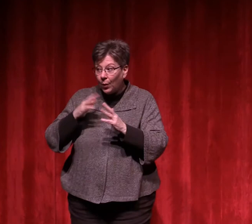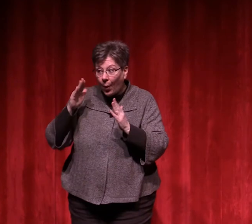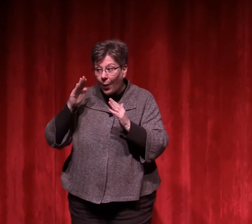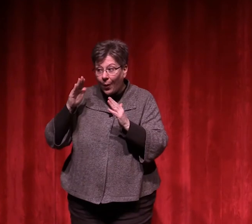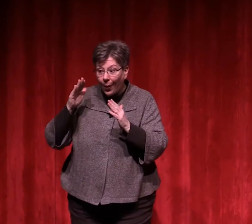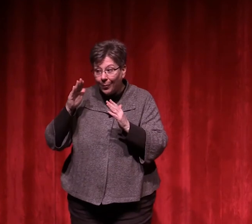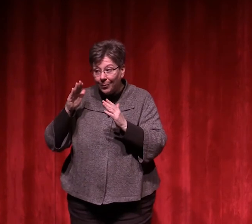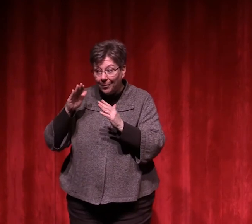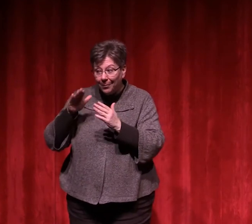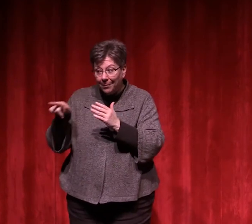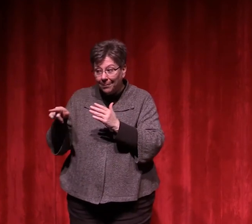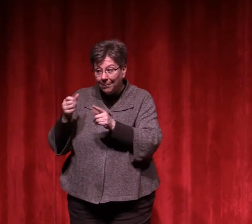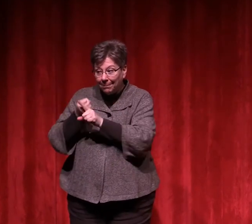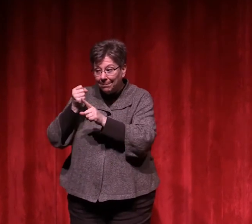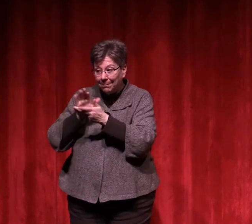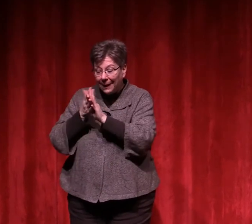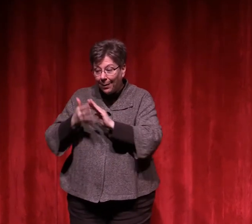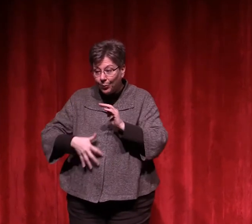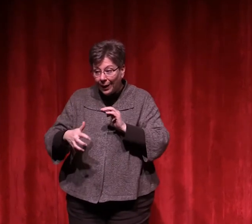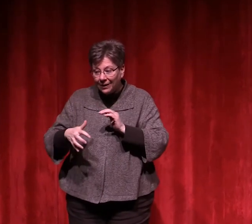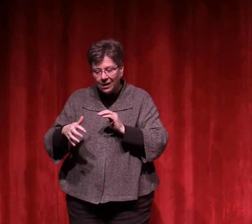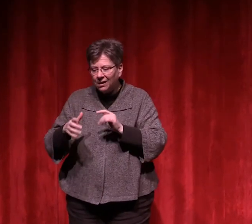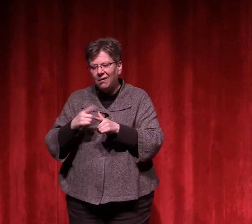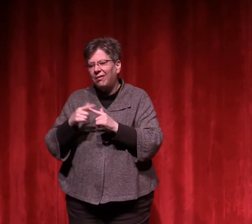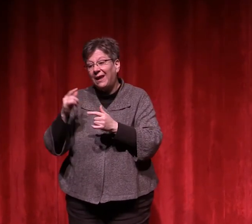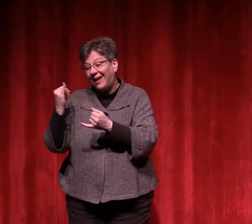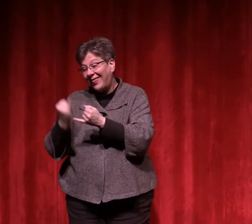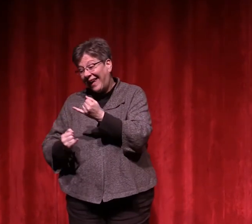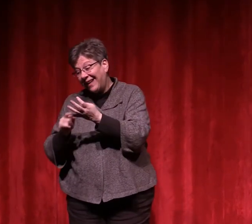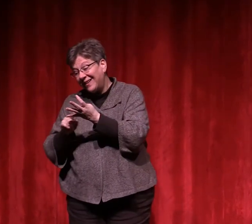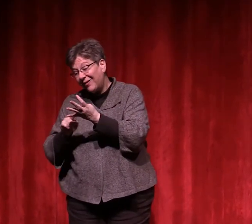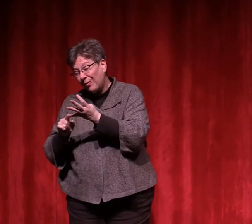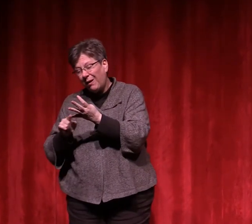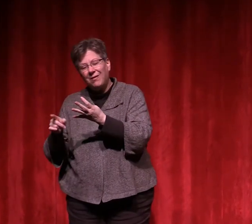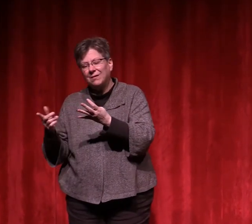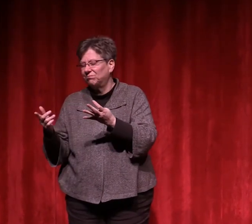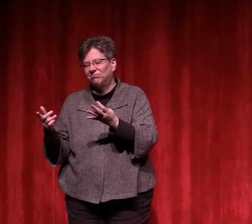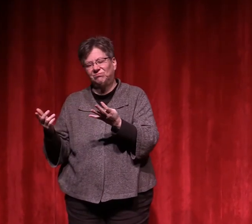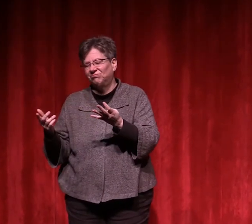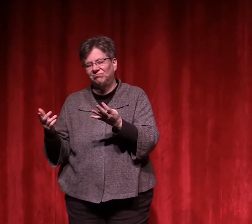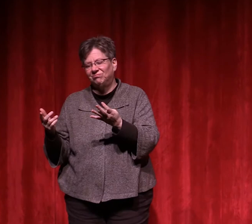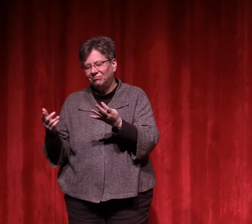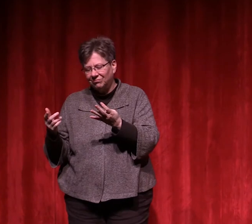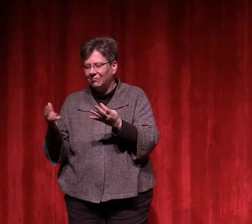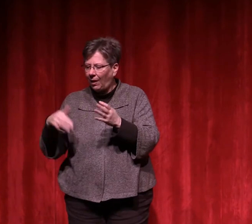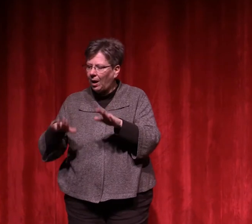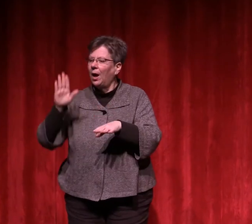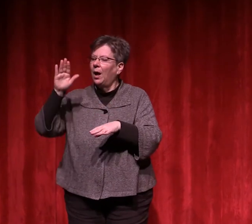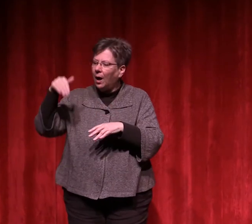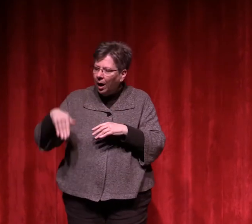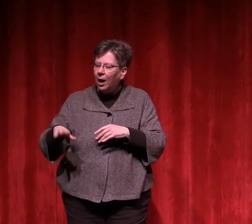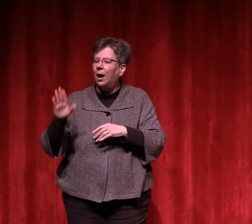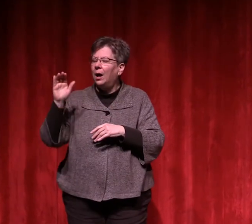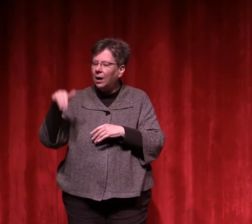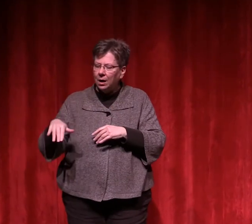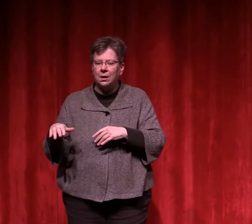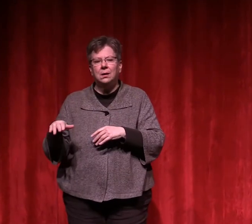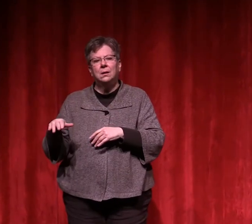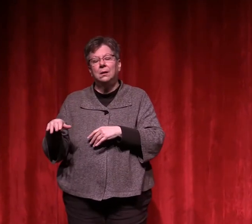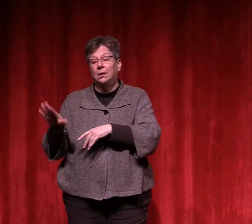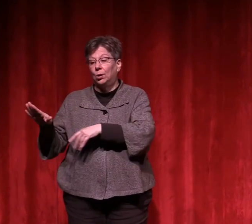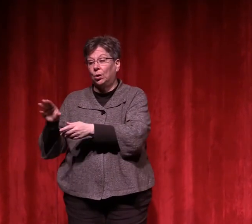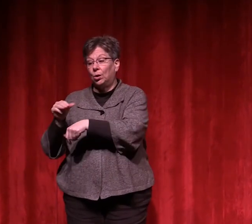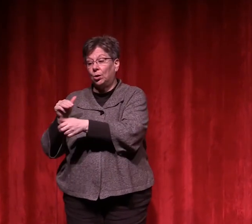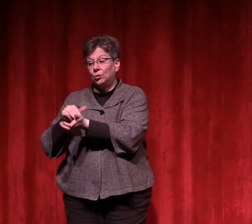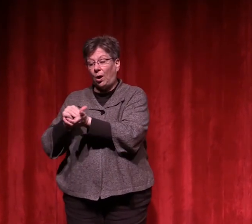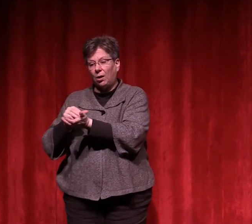Ultimately, our doctors said, why don't you consider adopting? So we went to the oldest adoption agency, of the